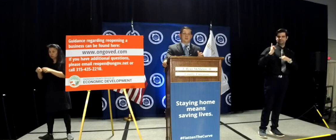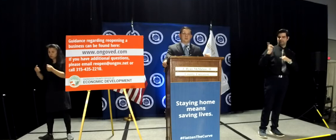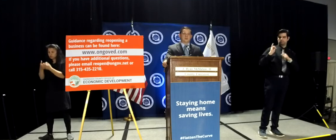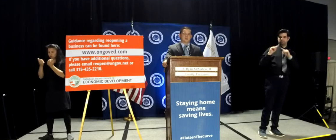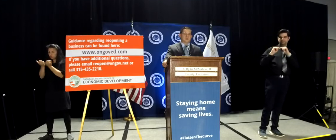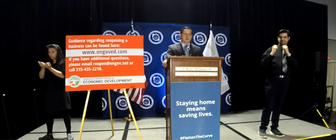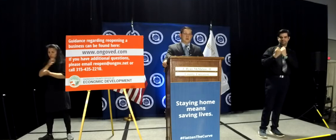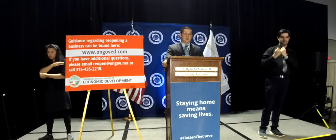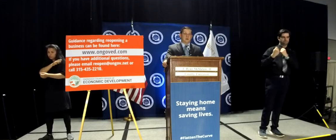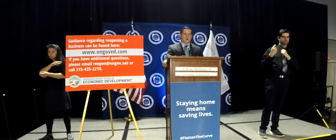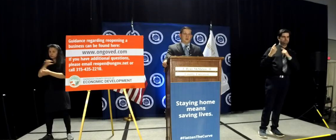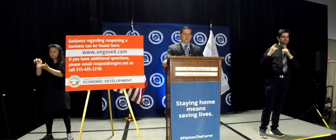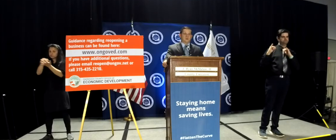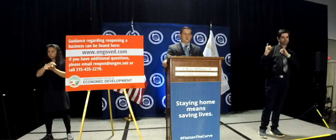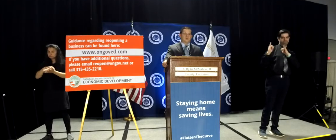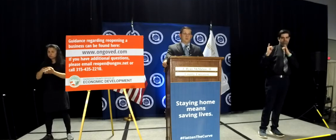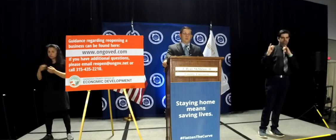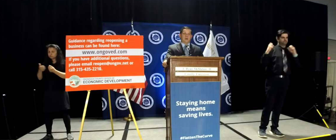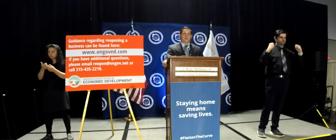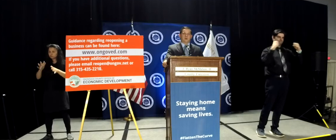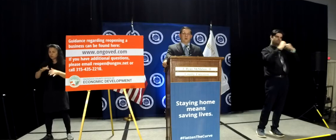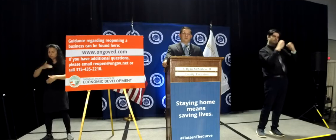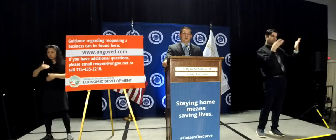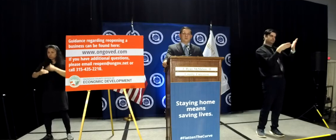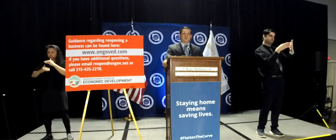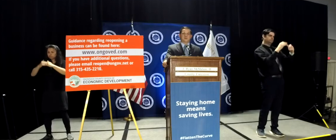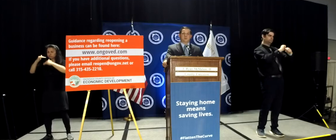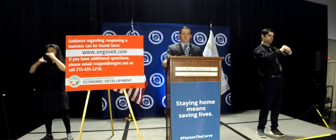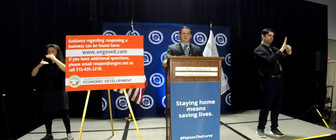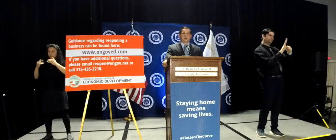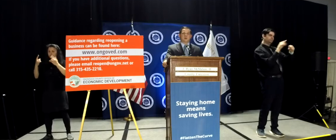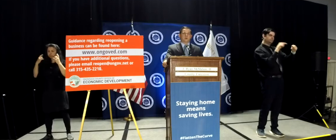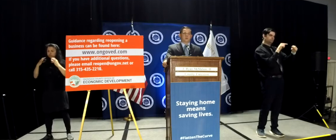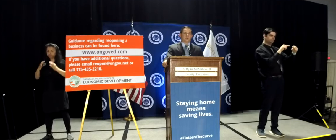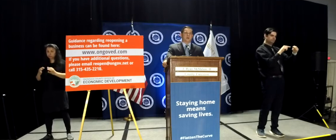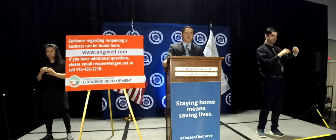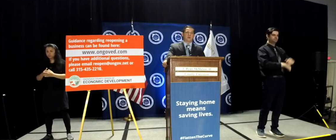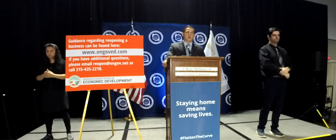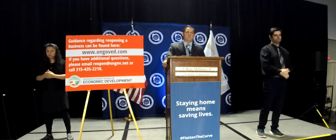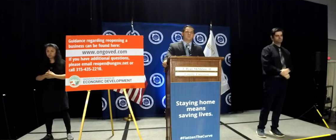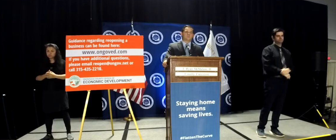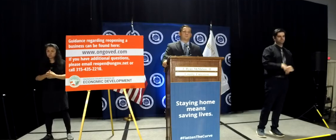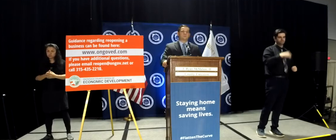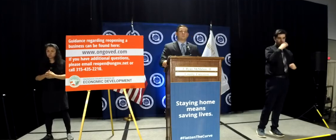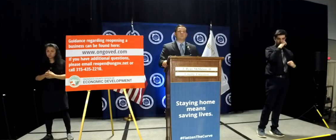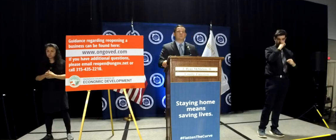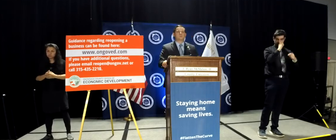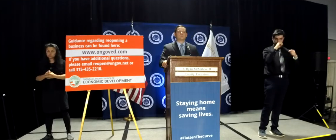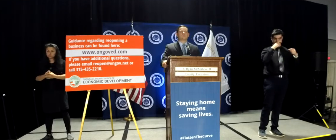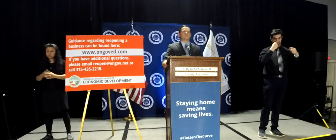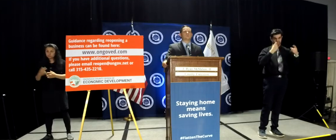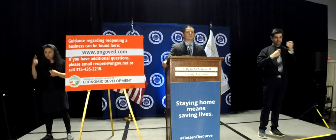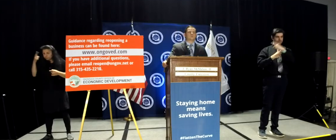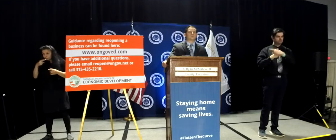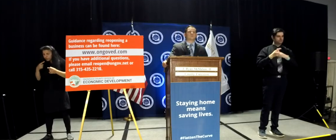through this process, and we have to go after a 16% unemployment rate. But there were some county executives who just didn't